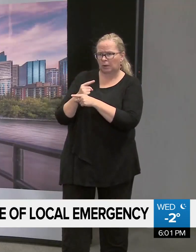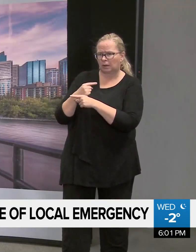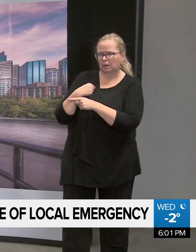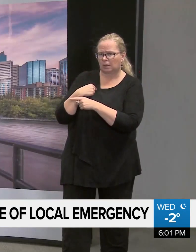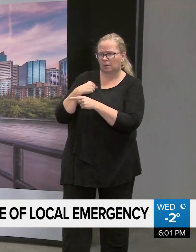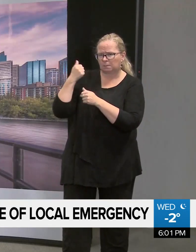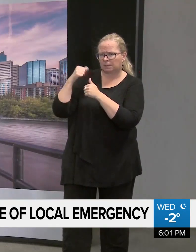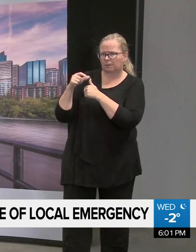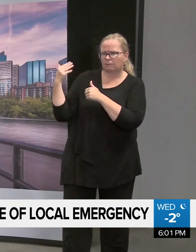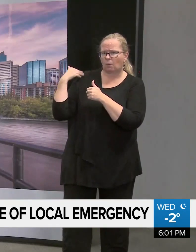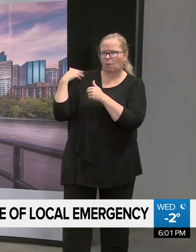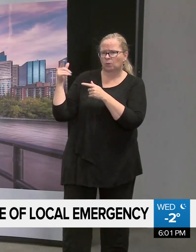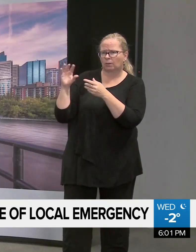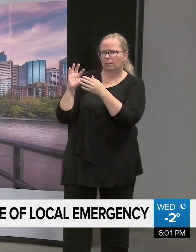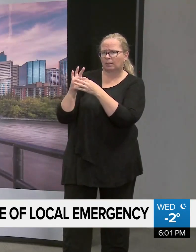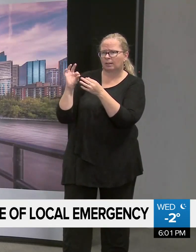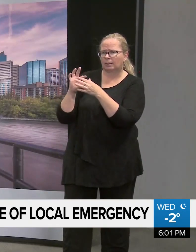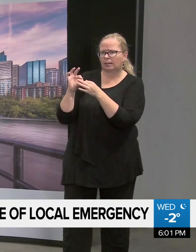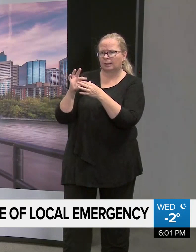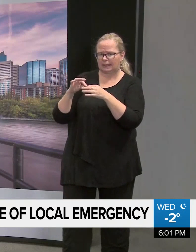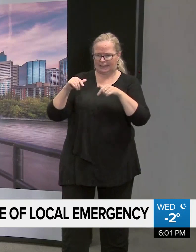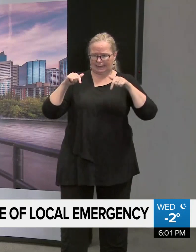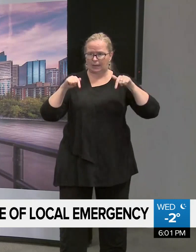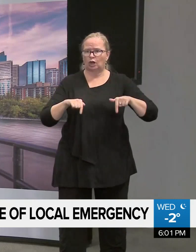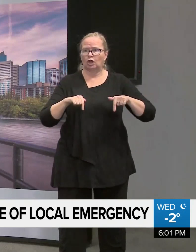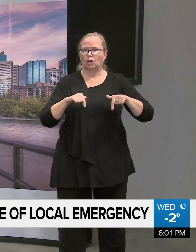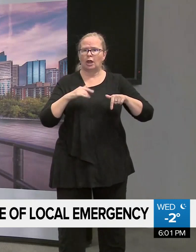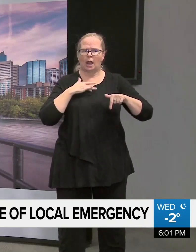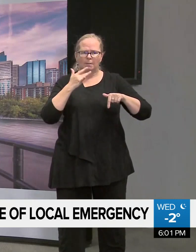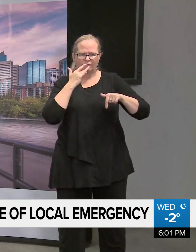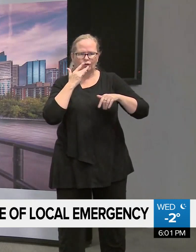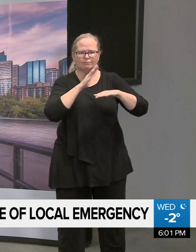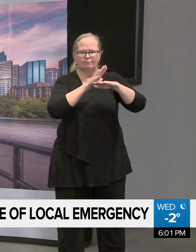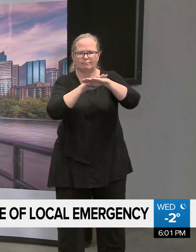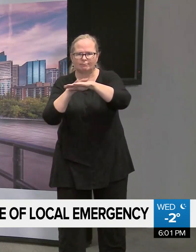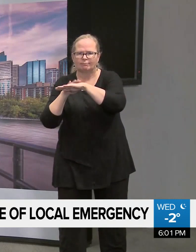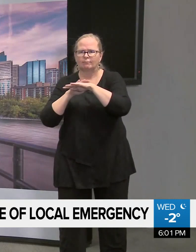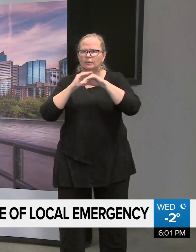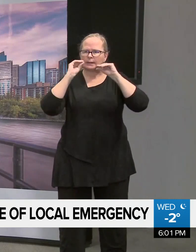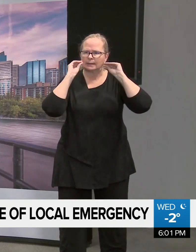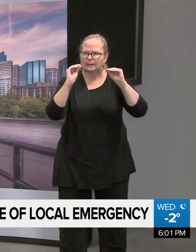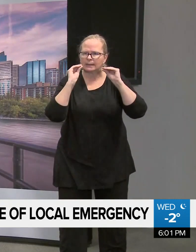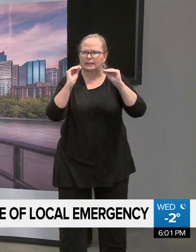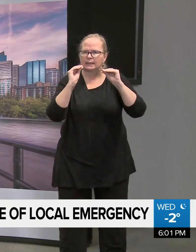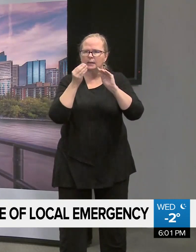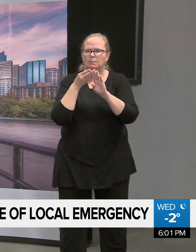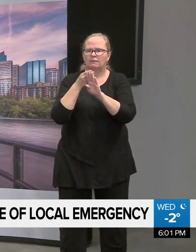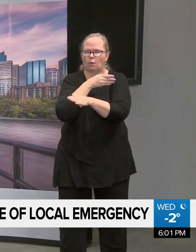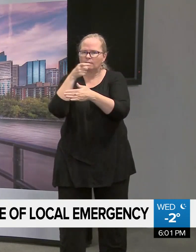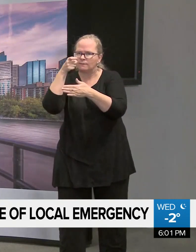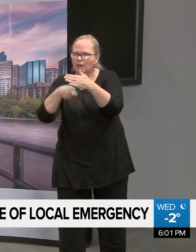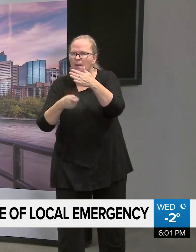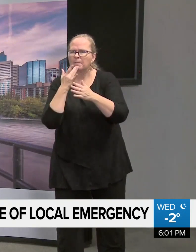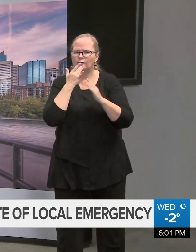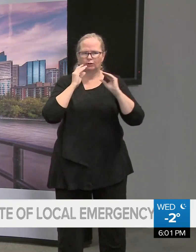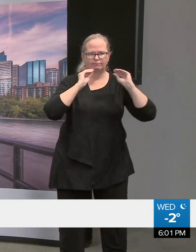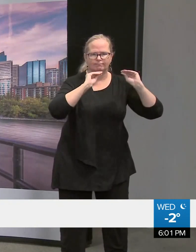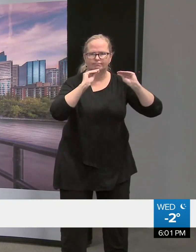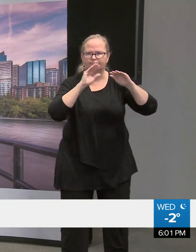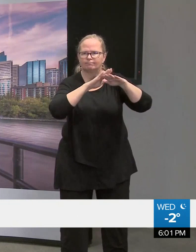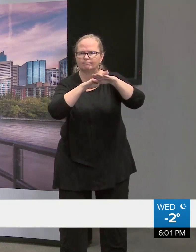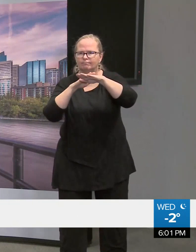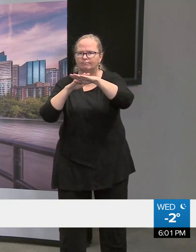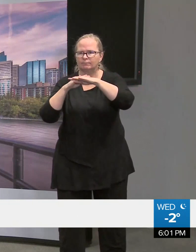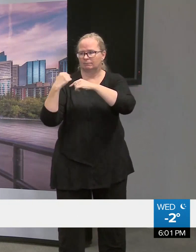We're always about education before enforcement, but if you don't know by now, there's no point in educating you anymore. It's been 9